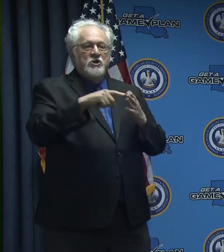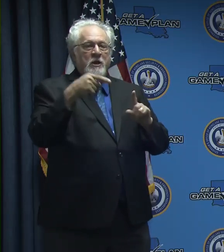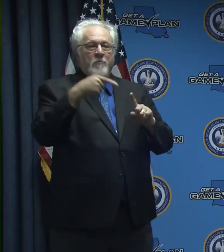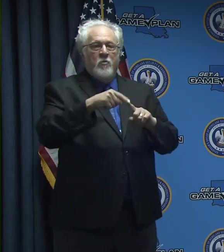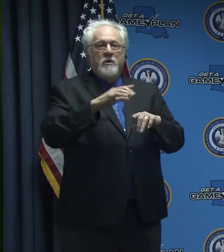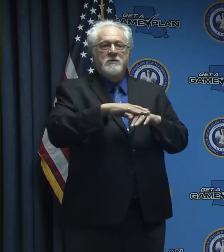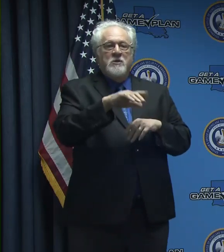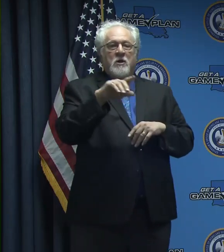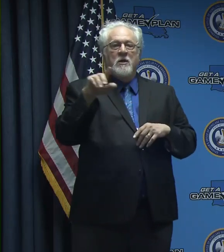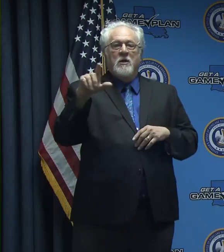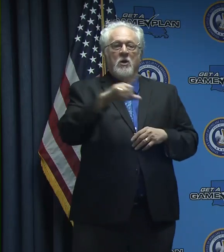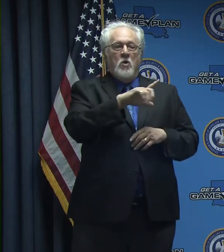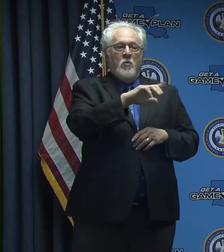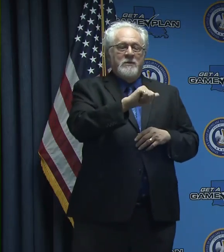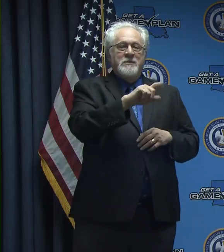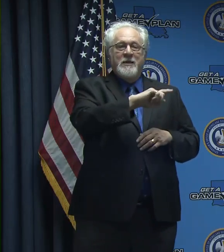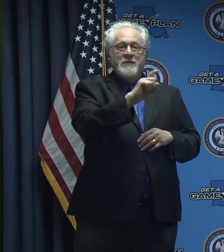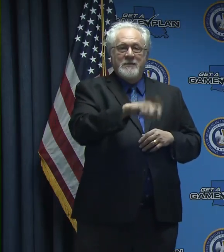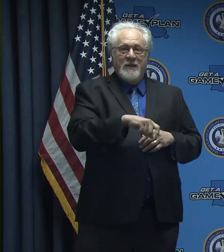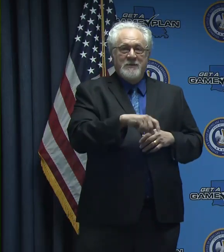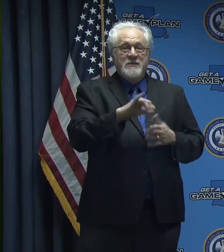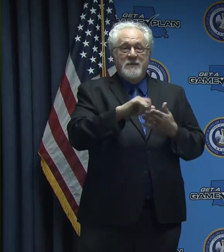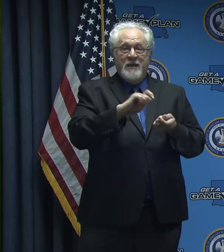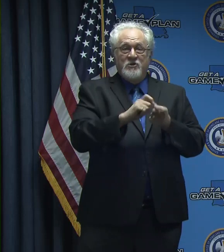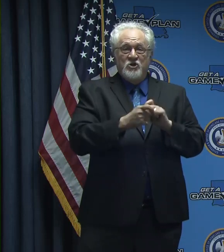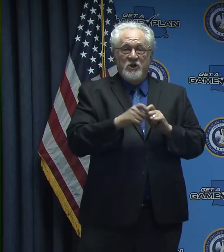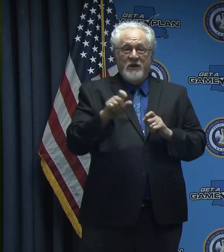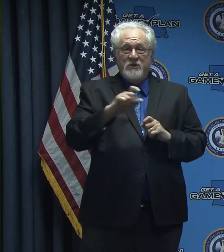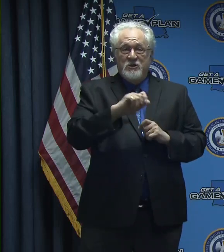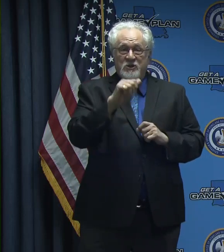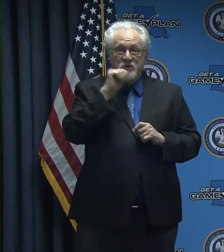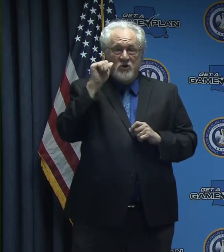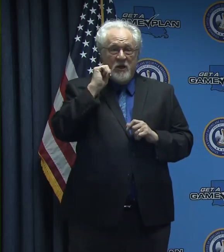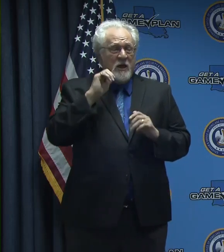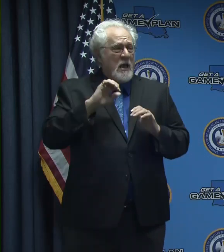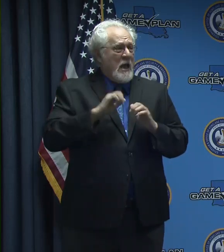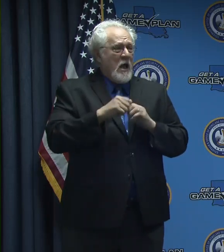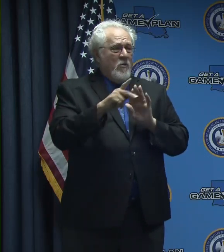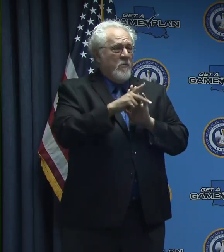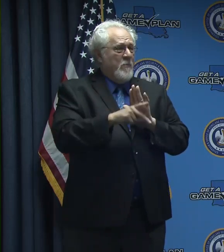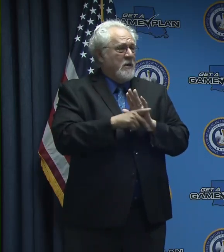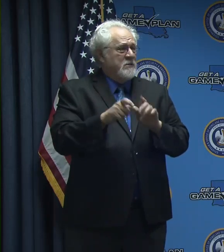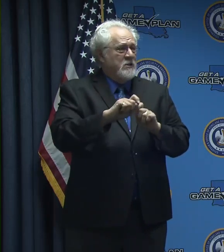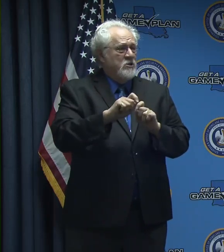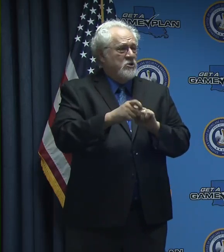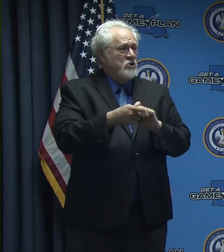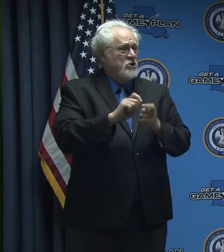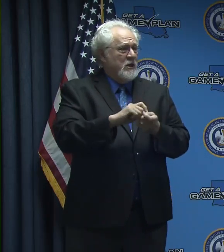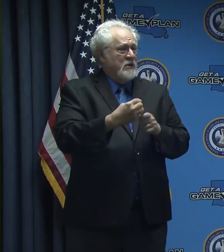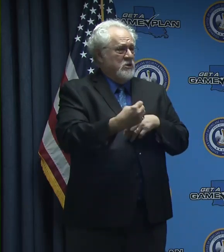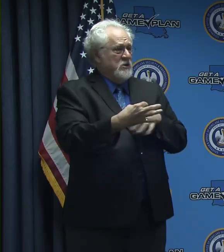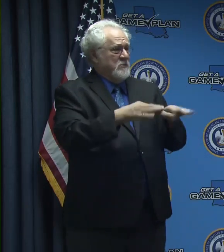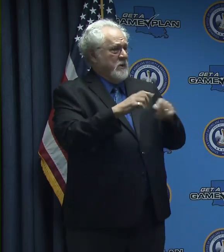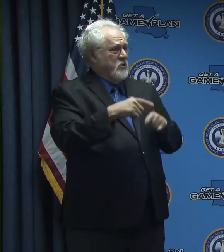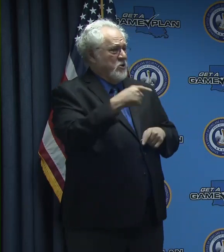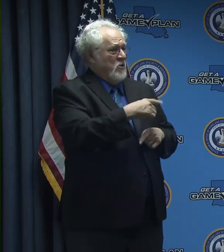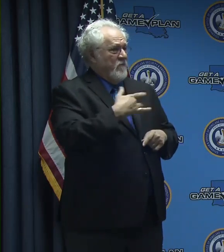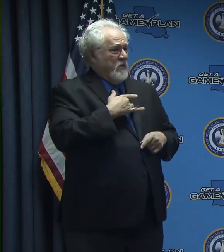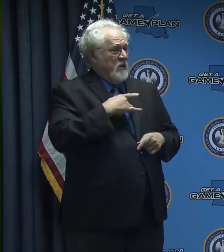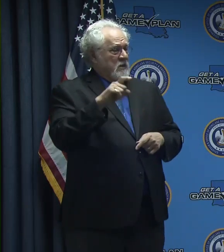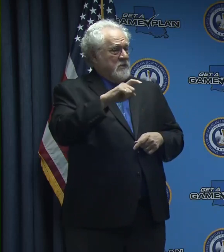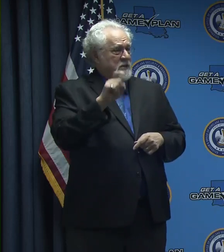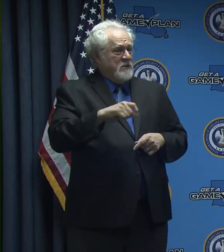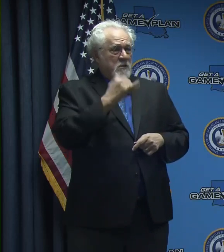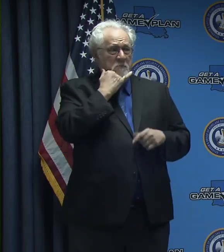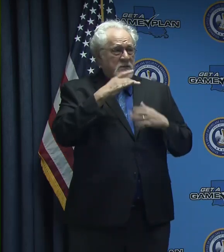Louisiana state line. Obviously that changed yesterday. How has that policy change been explained to you, and do you feel like Texas officials